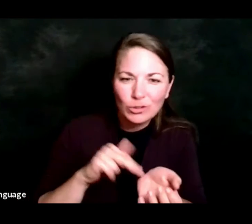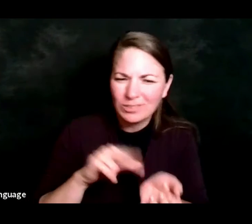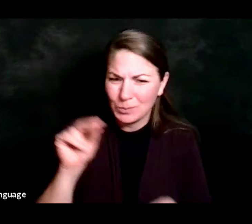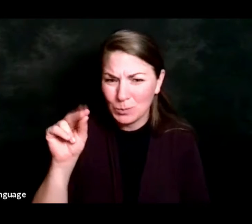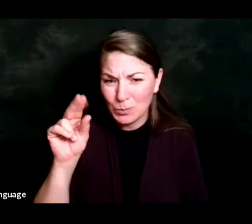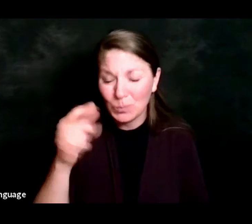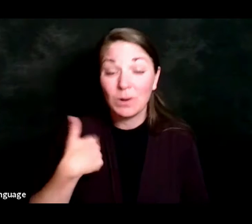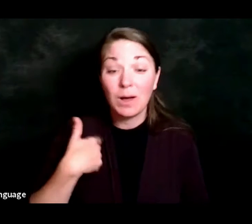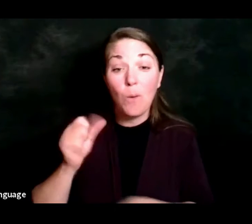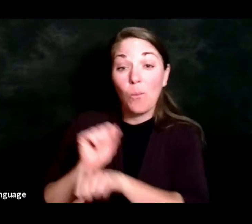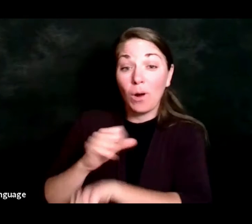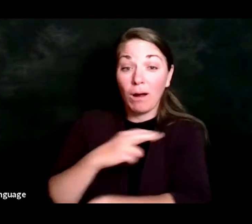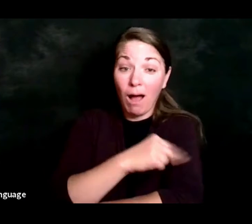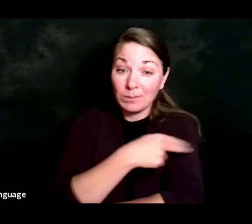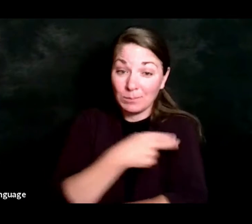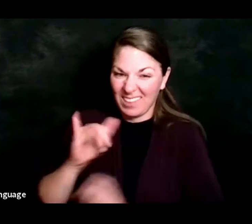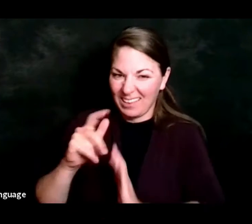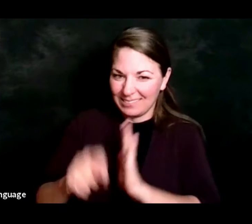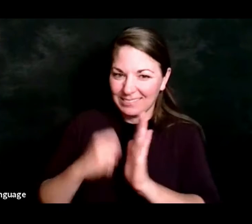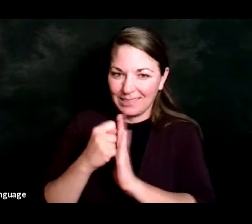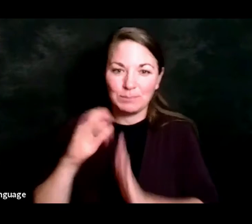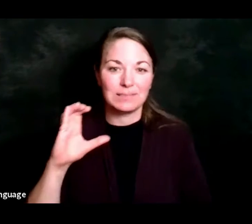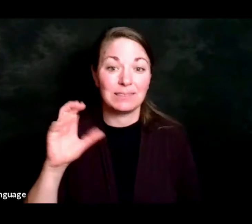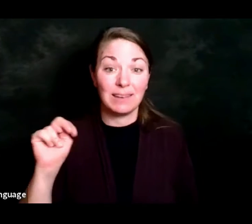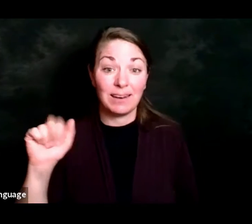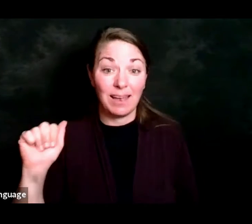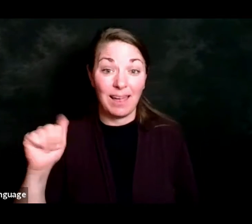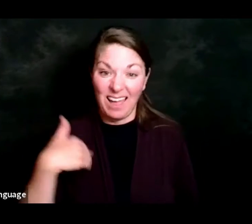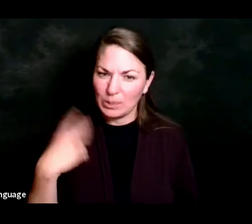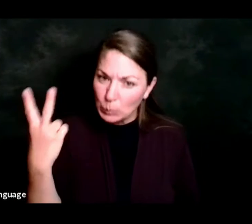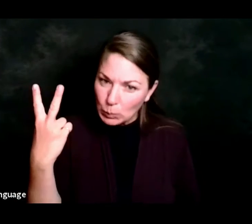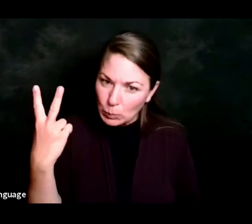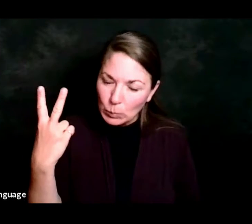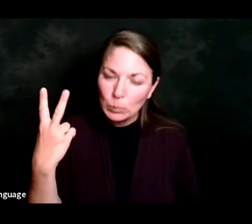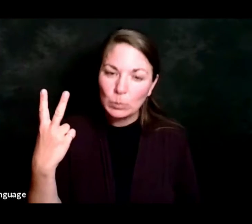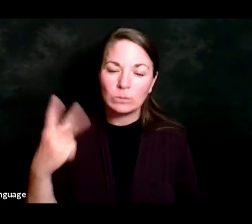as a CNA, there were 2 spots open, 2